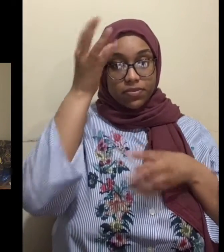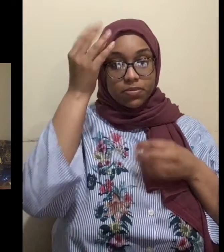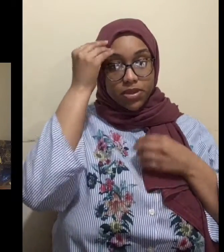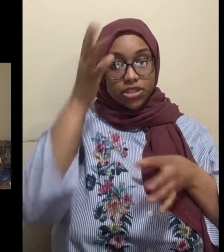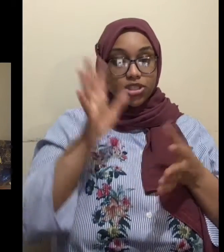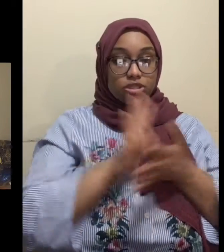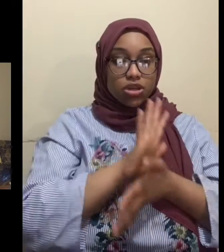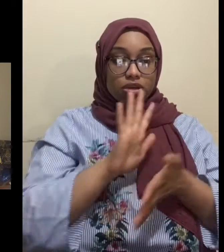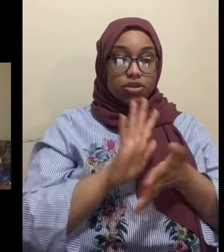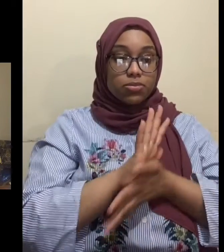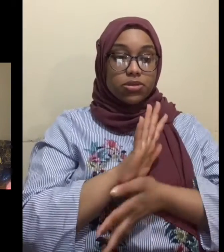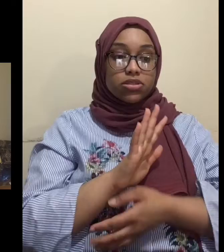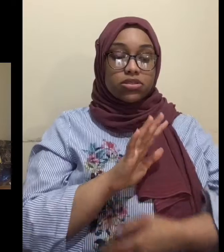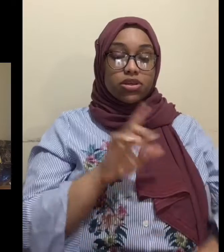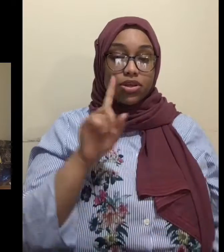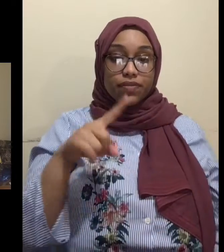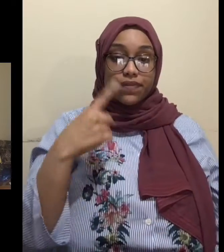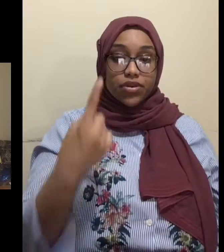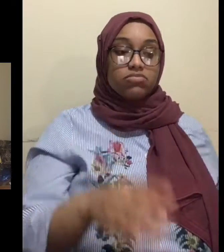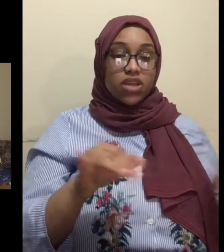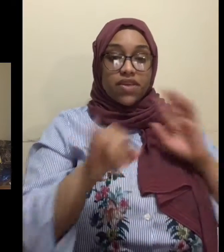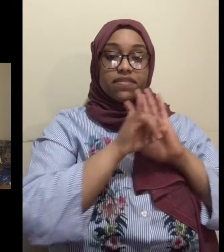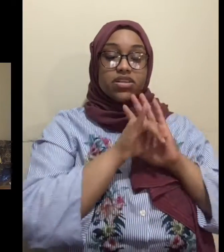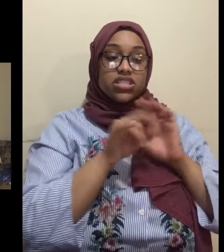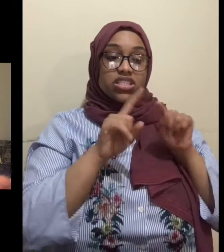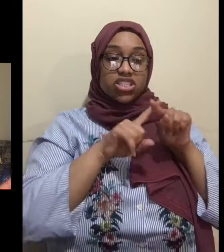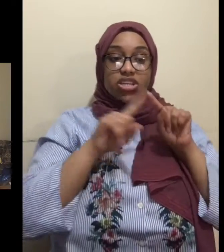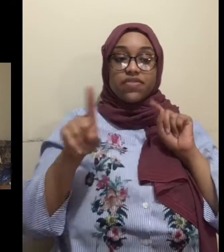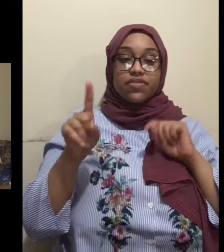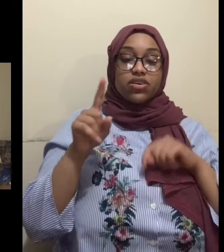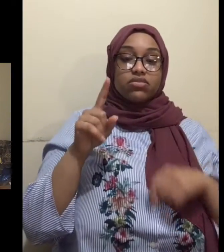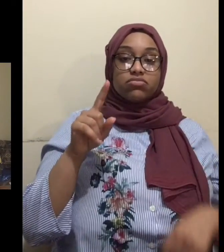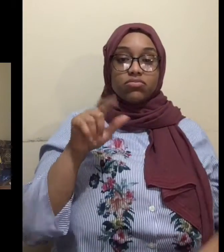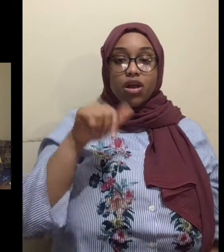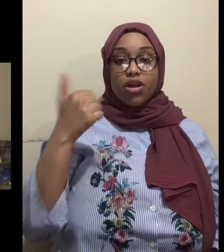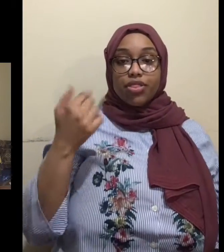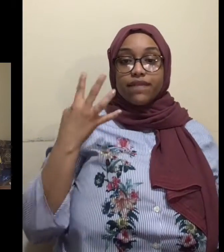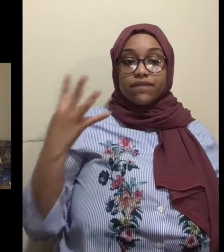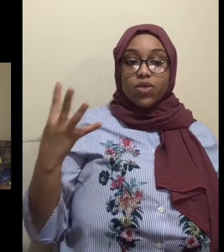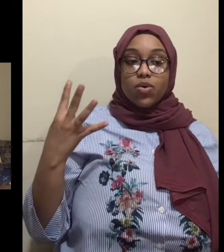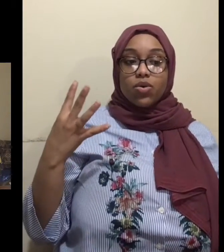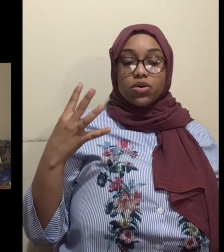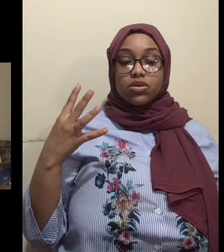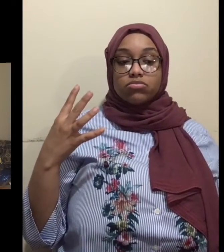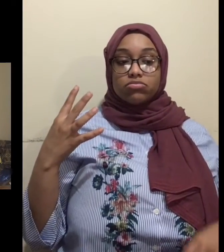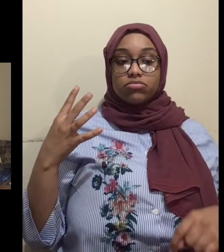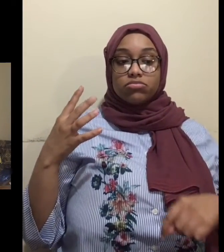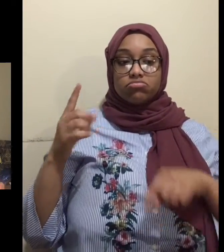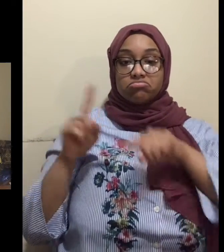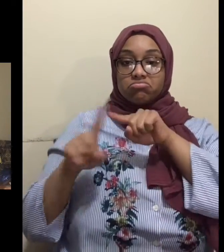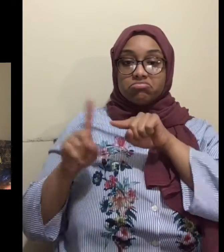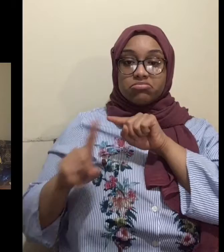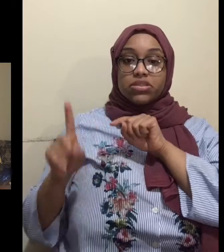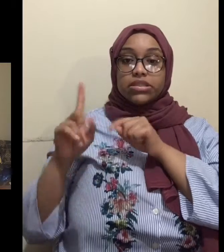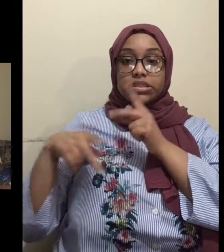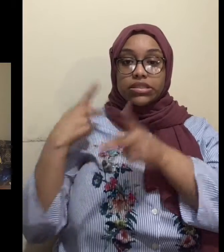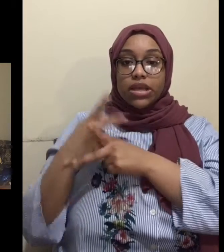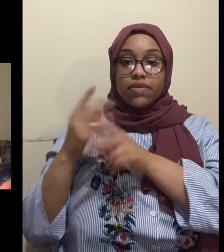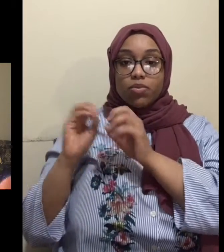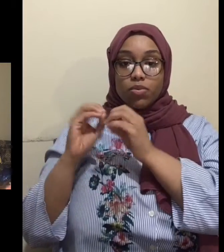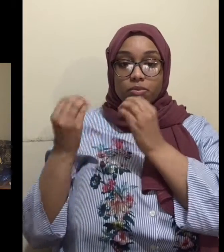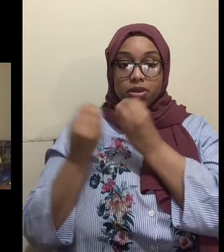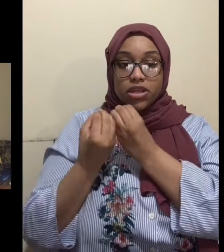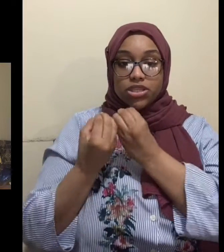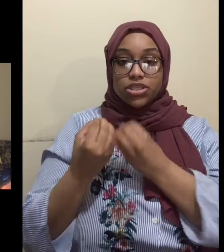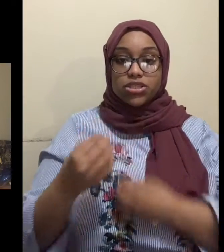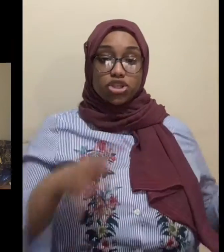an example of the type of organization. The second document talks about how to identify